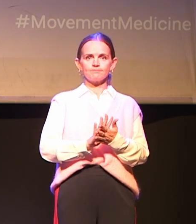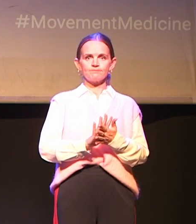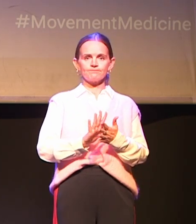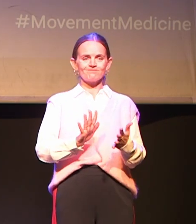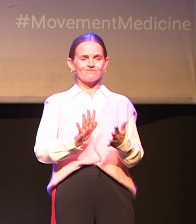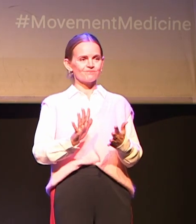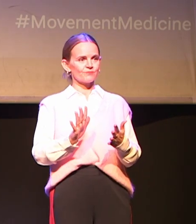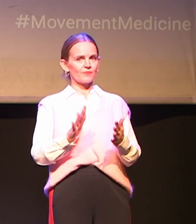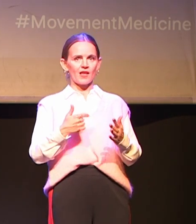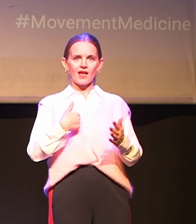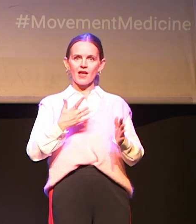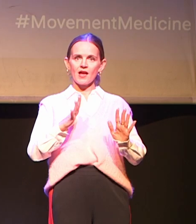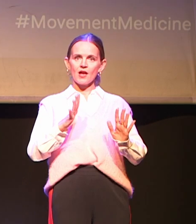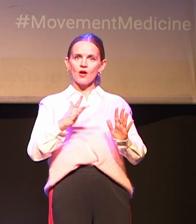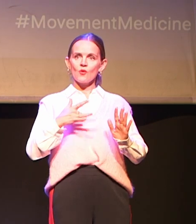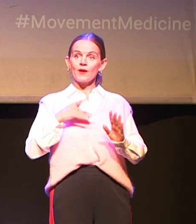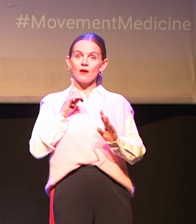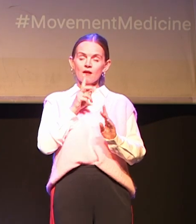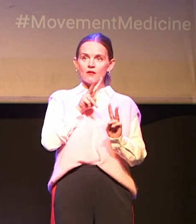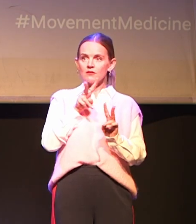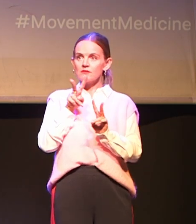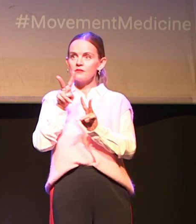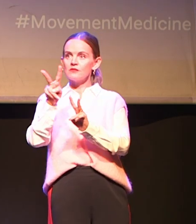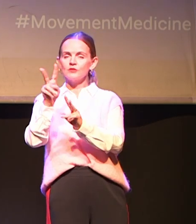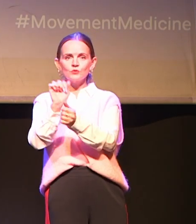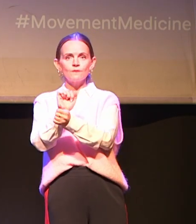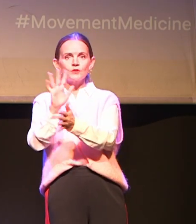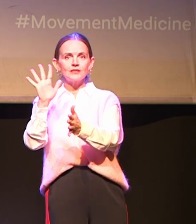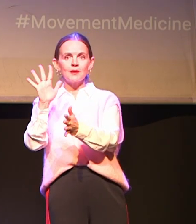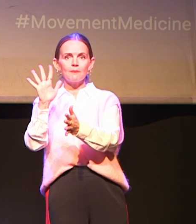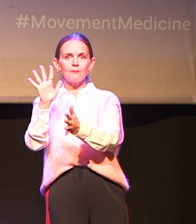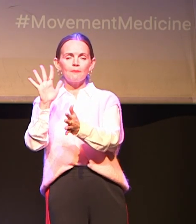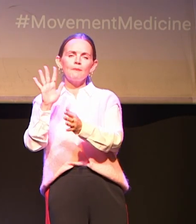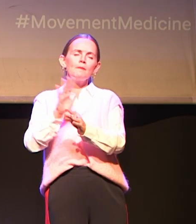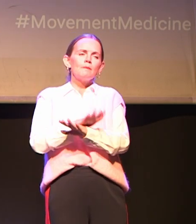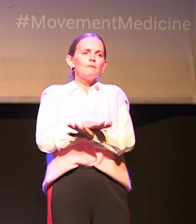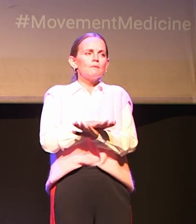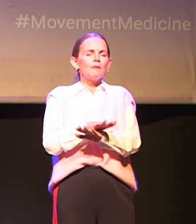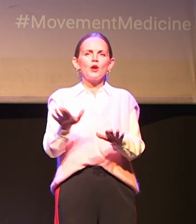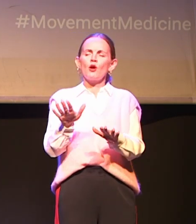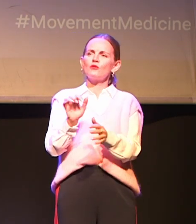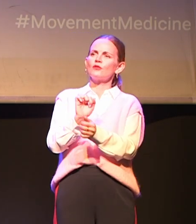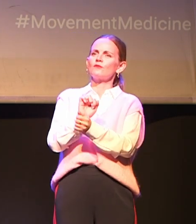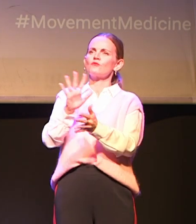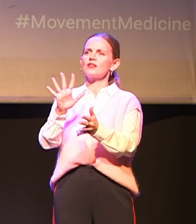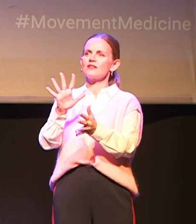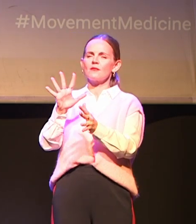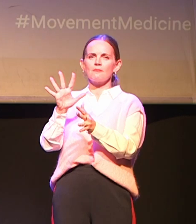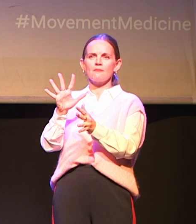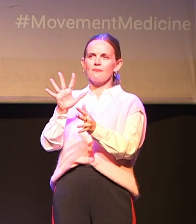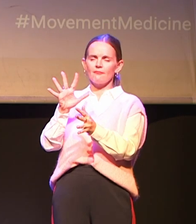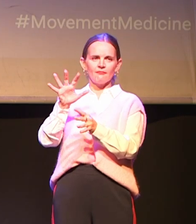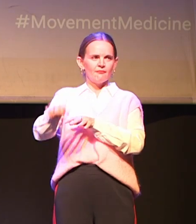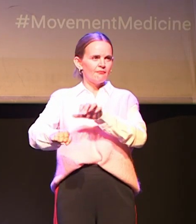or entire posture is towards our freedom, but not freedom that's about power over